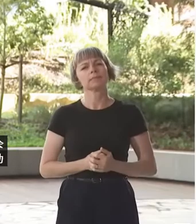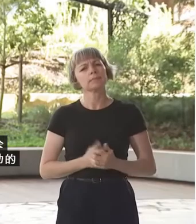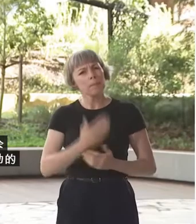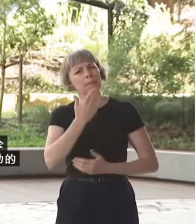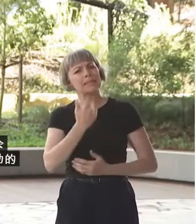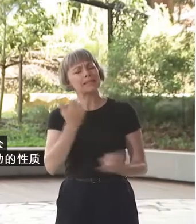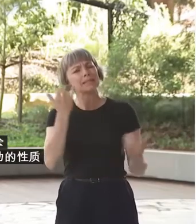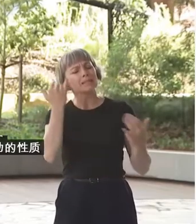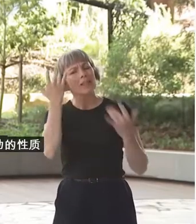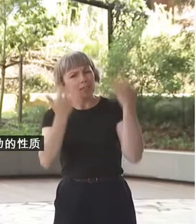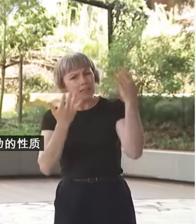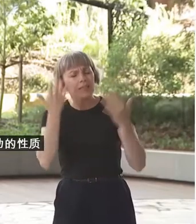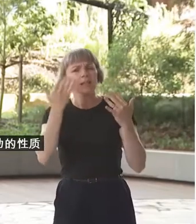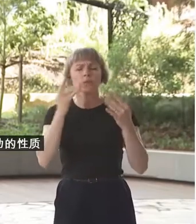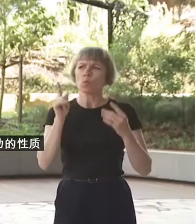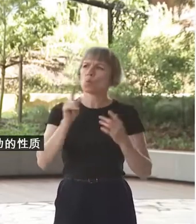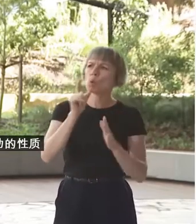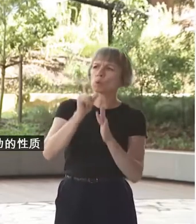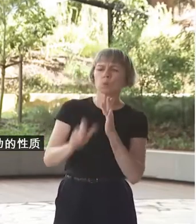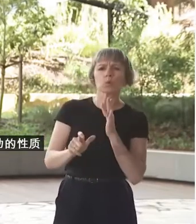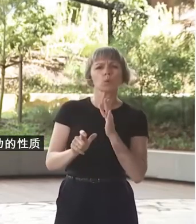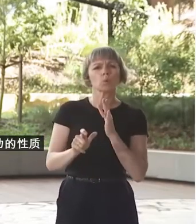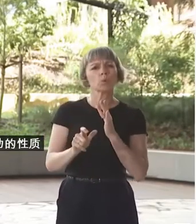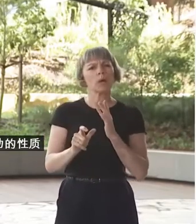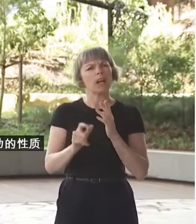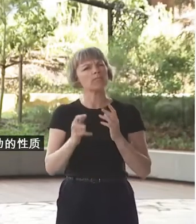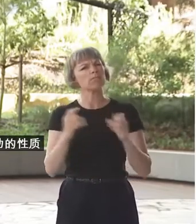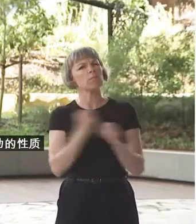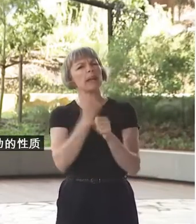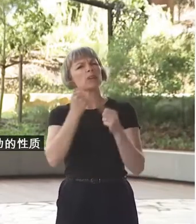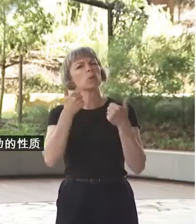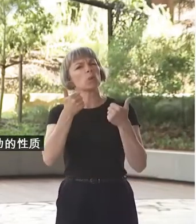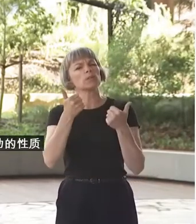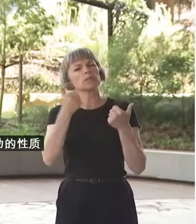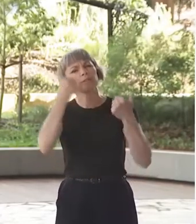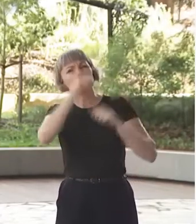the nature of activities they engage in.